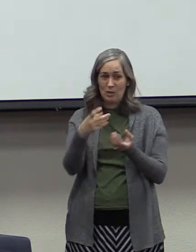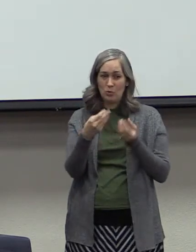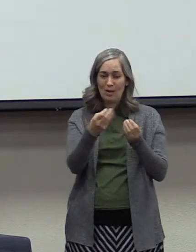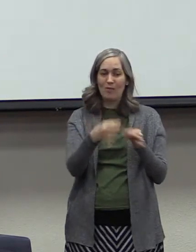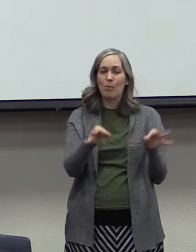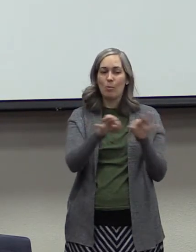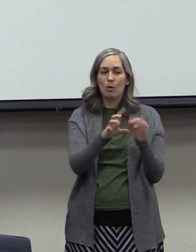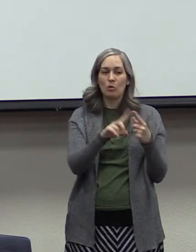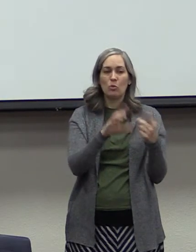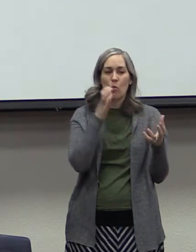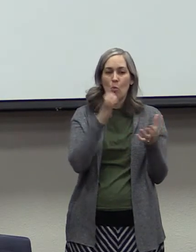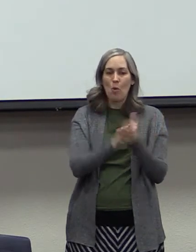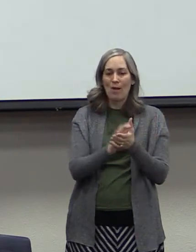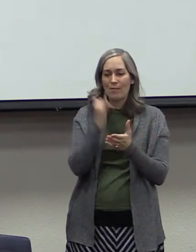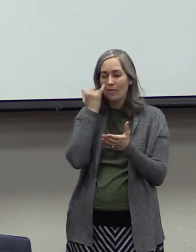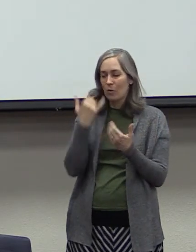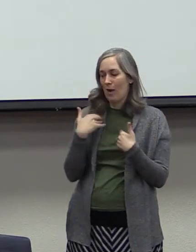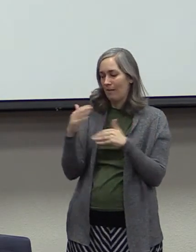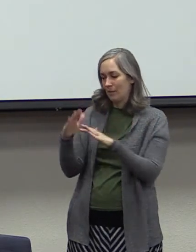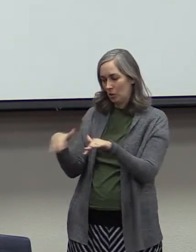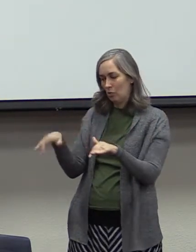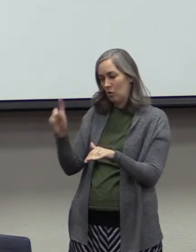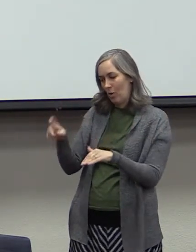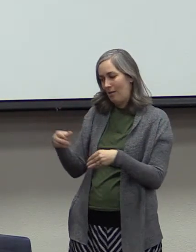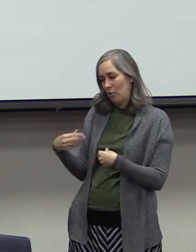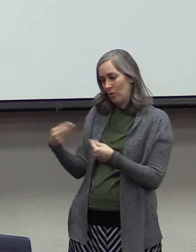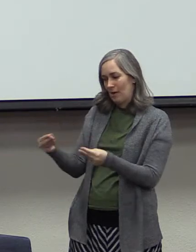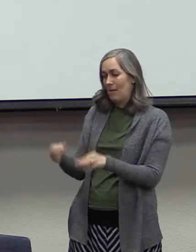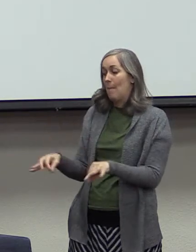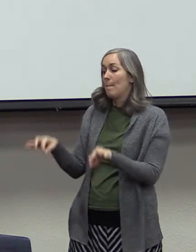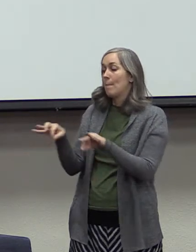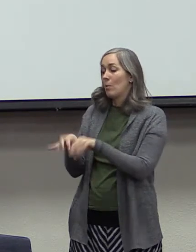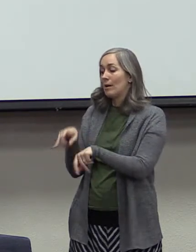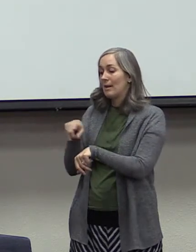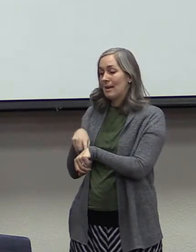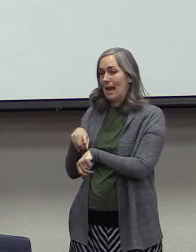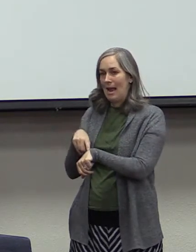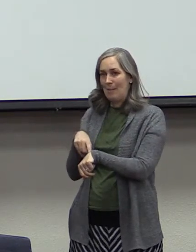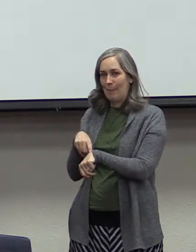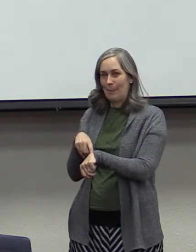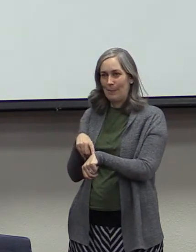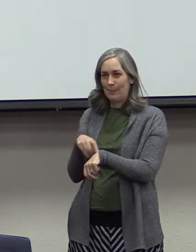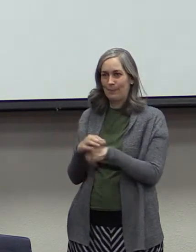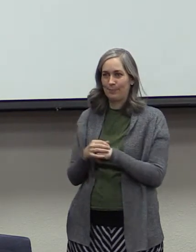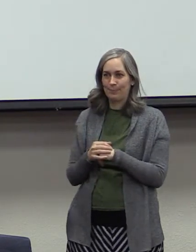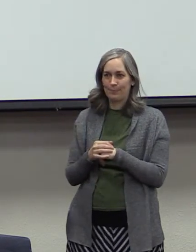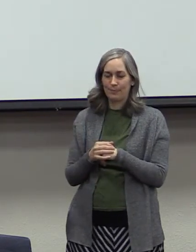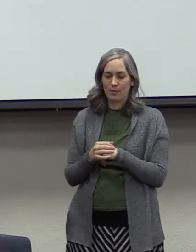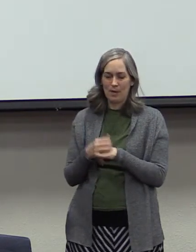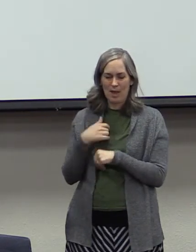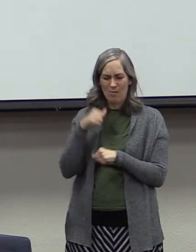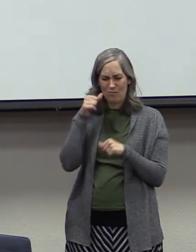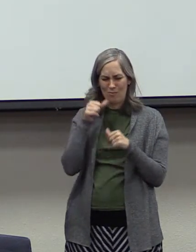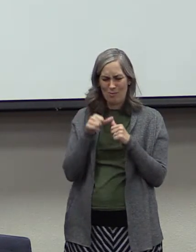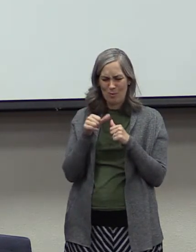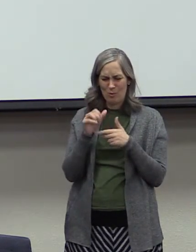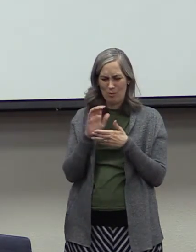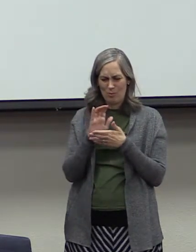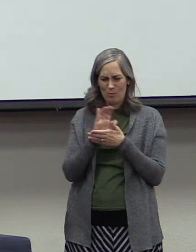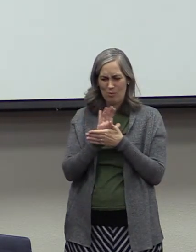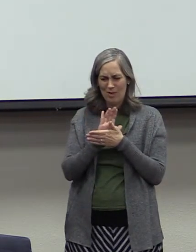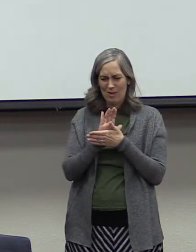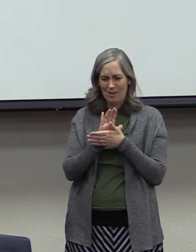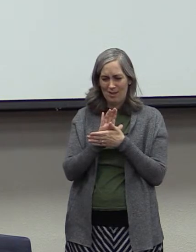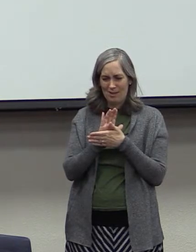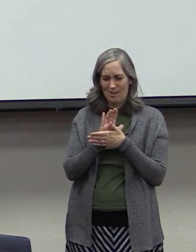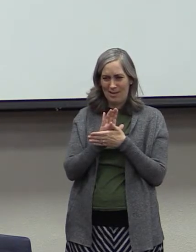have children, you have to give important time to your wife. I remember the scene from Karate